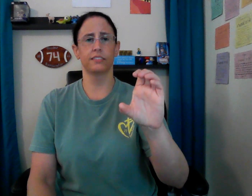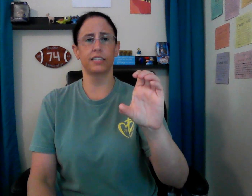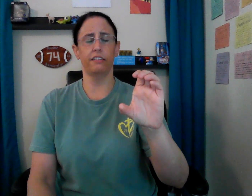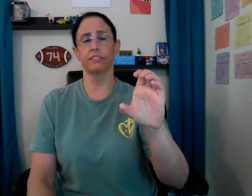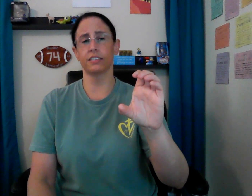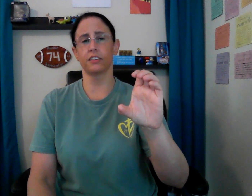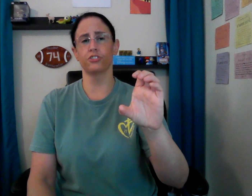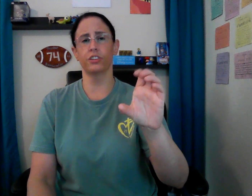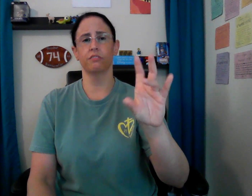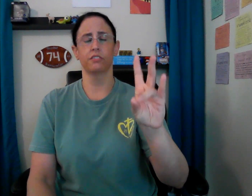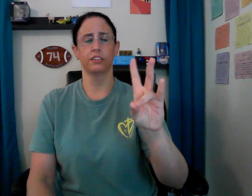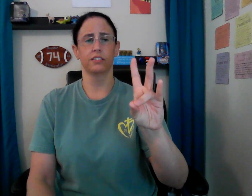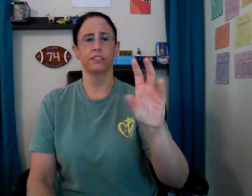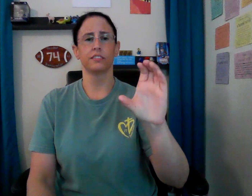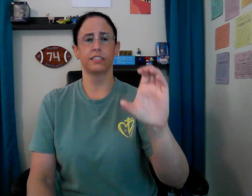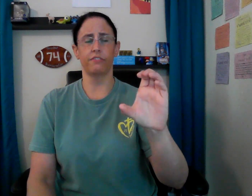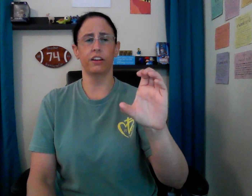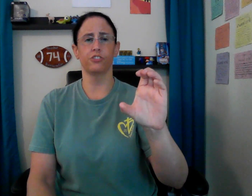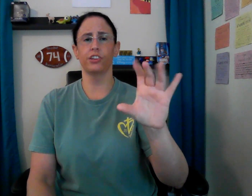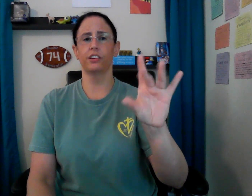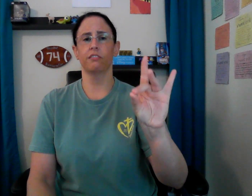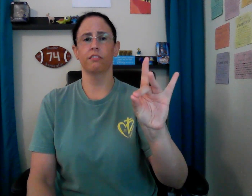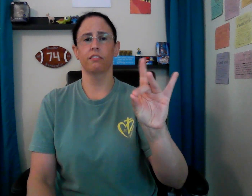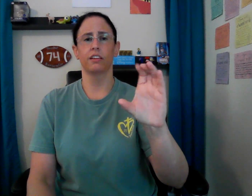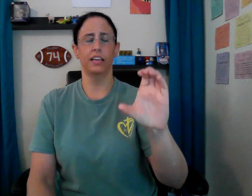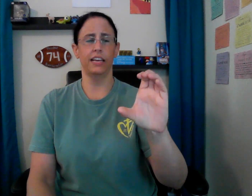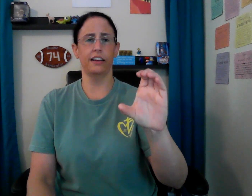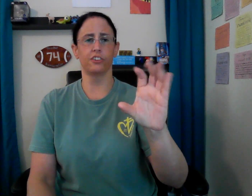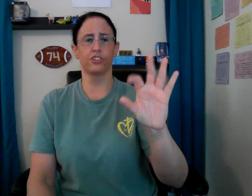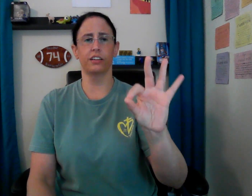6C, 600, 700, 800,